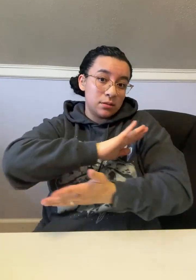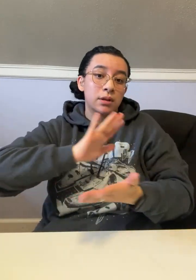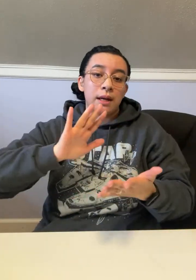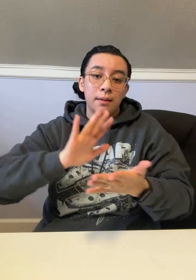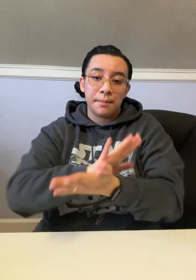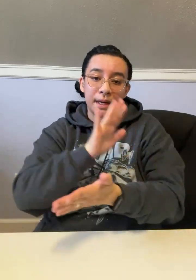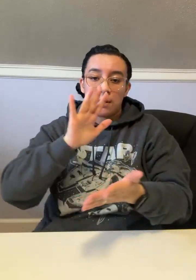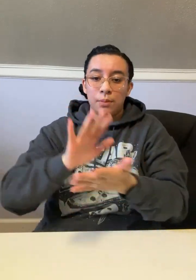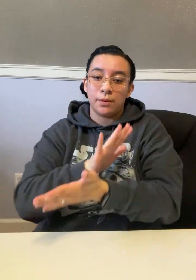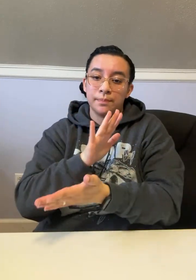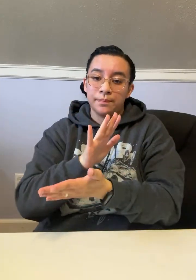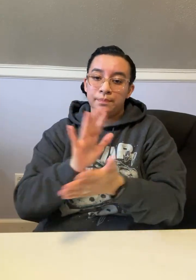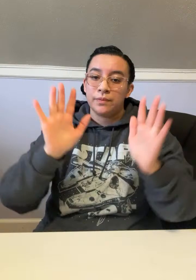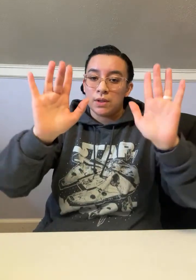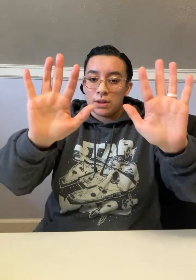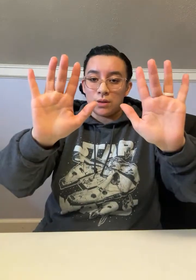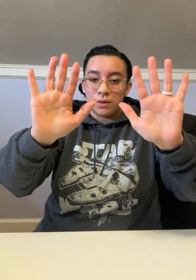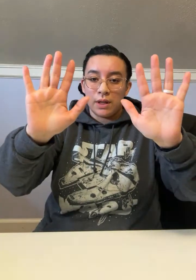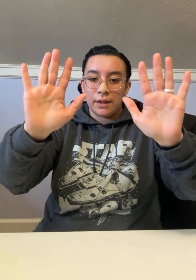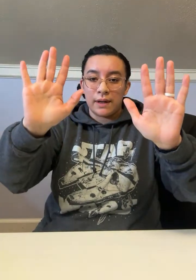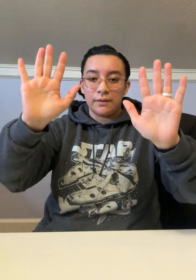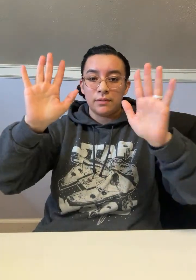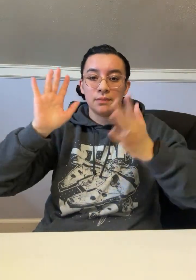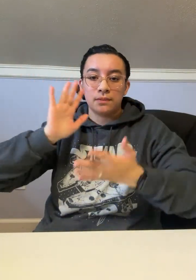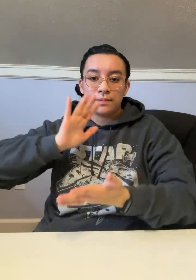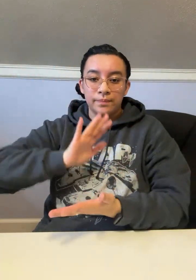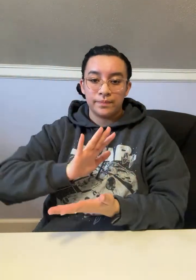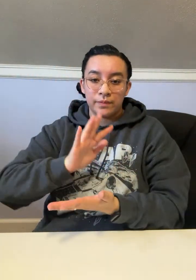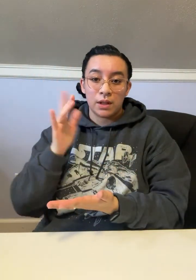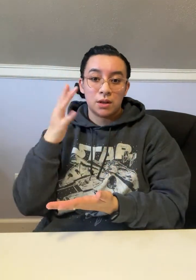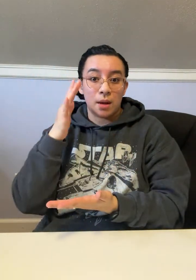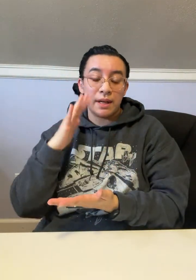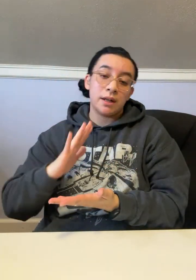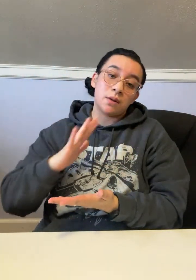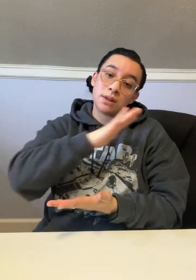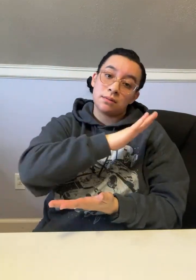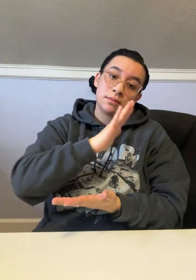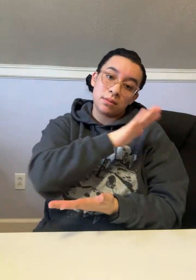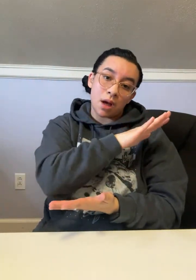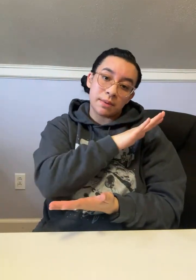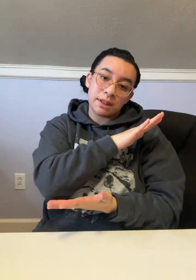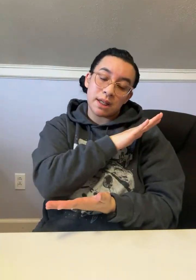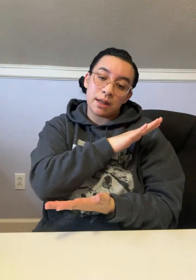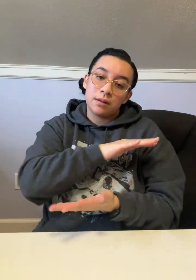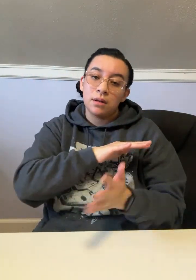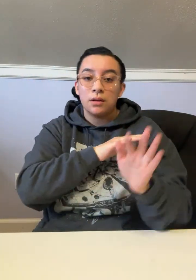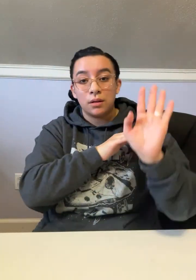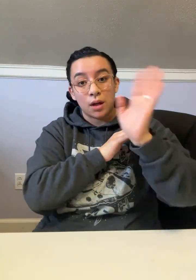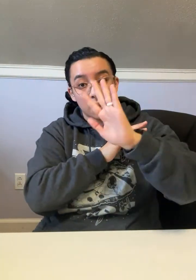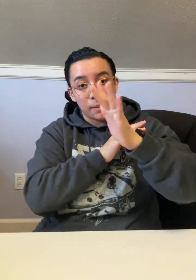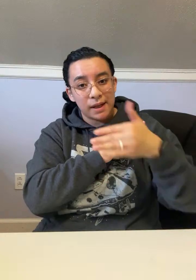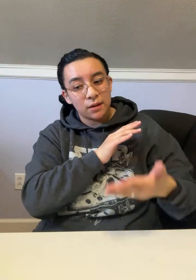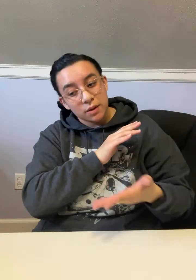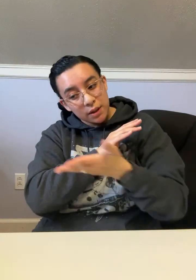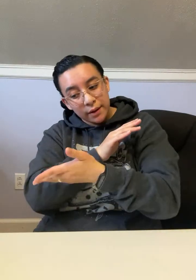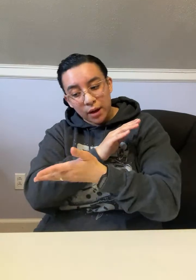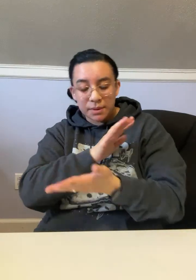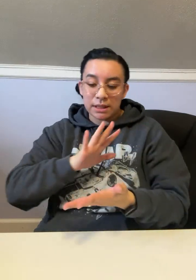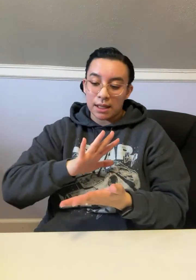Okay? Paper. So 2 hand 5. Dominant hand goes the opposite side. Non-dominant hand goes to the other opposite side.